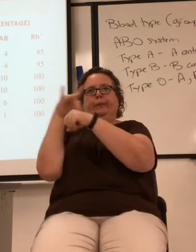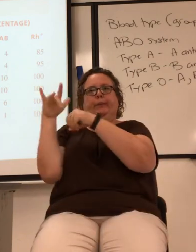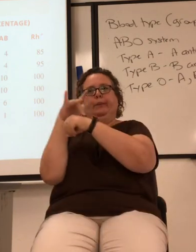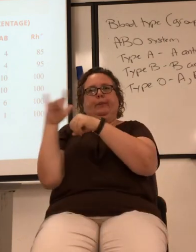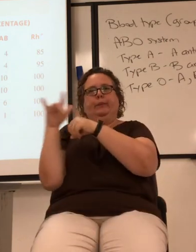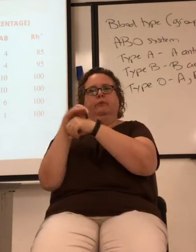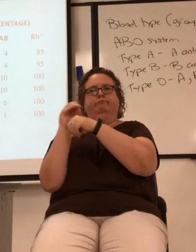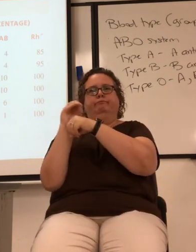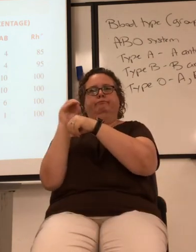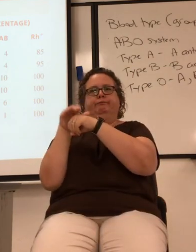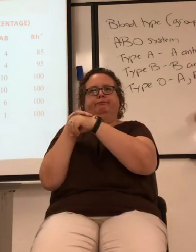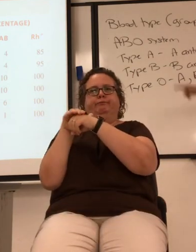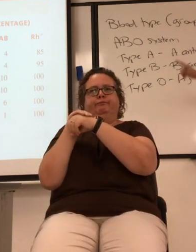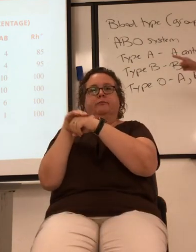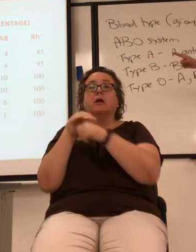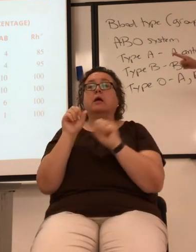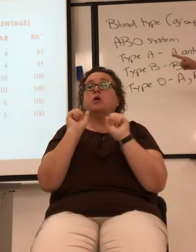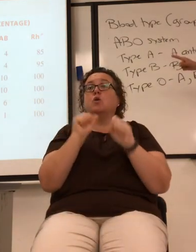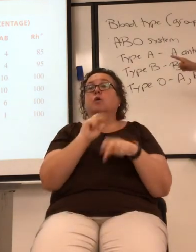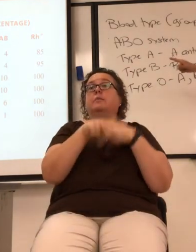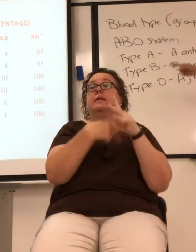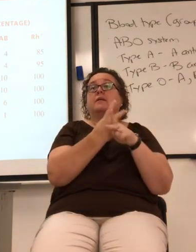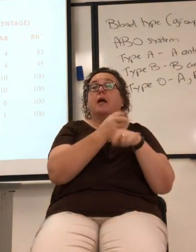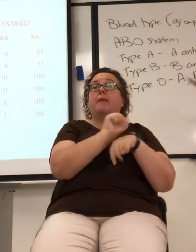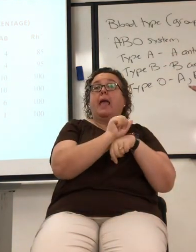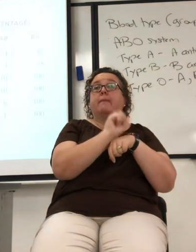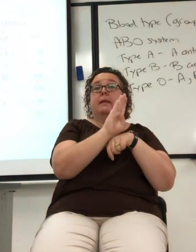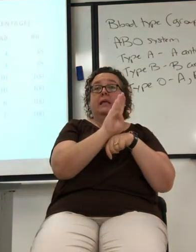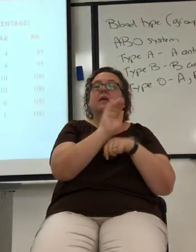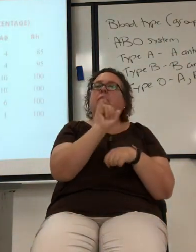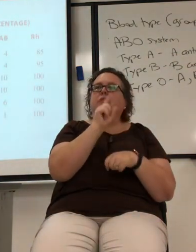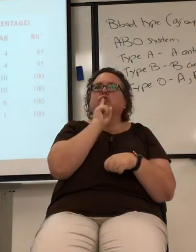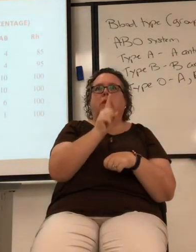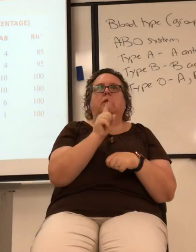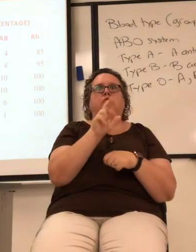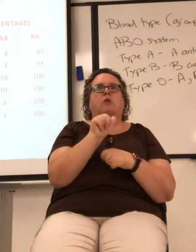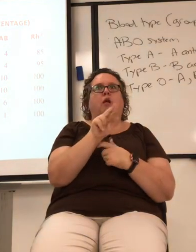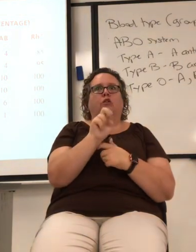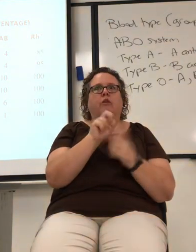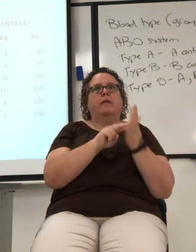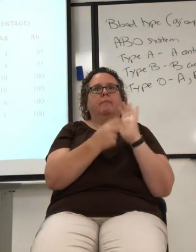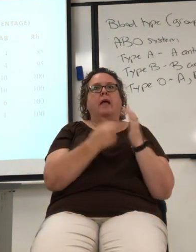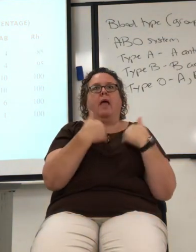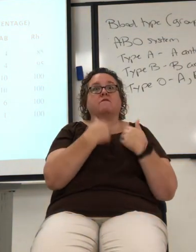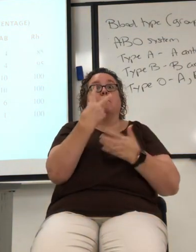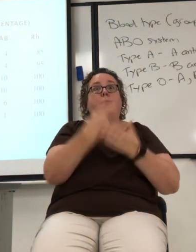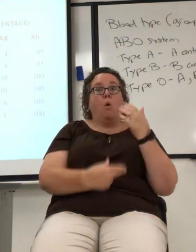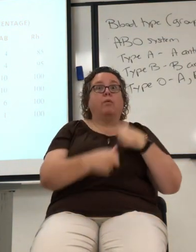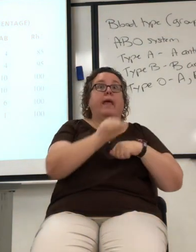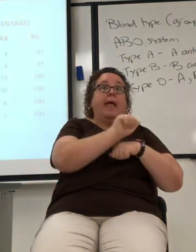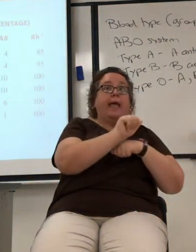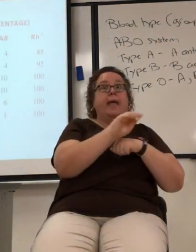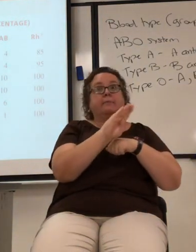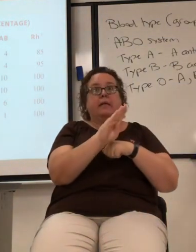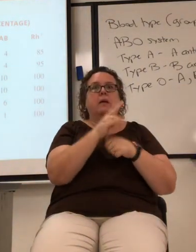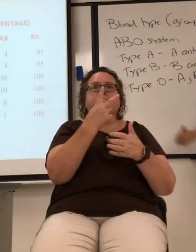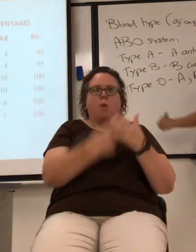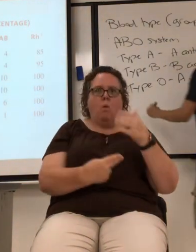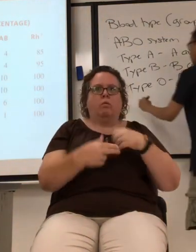Type O. You could be type AB, although it's very rare. That would mean you have both A and B antigens are